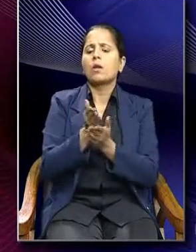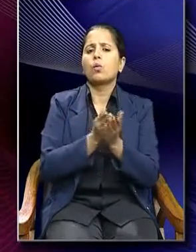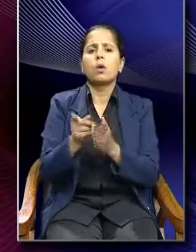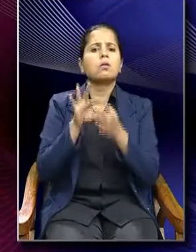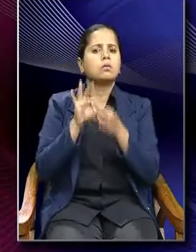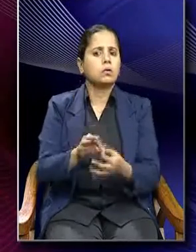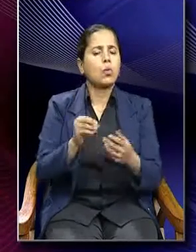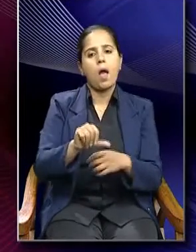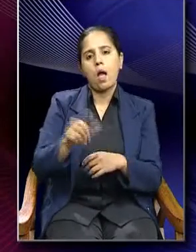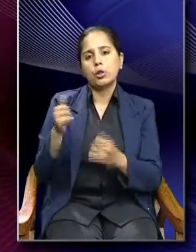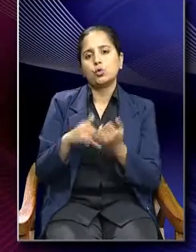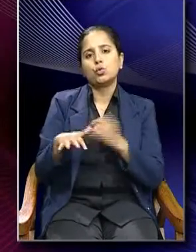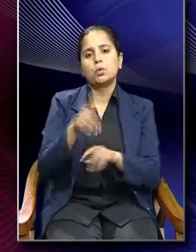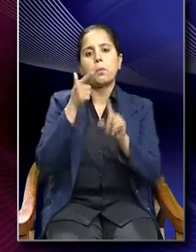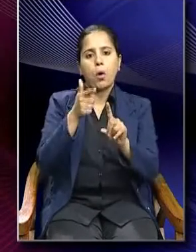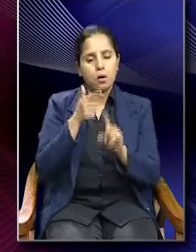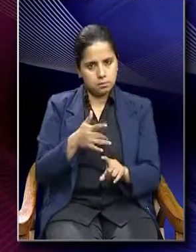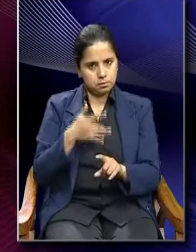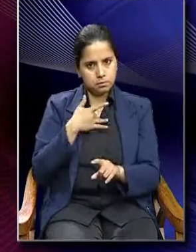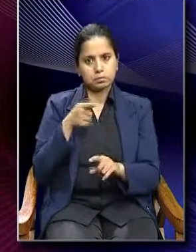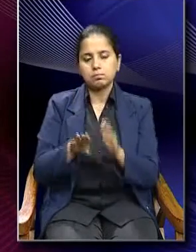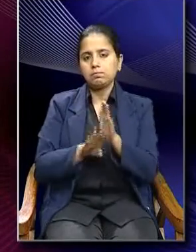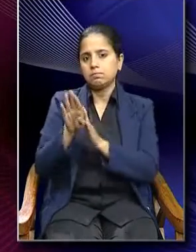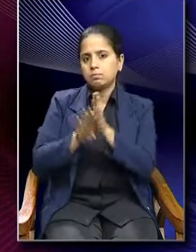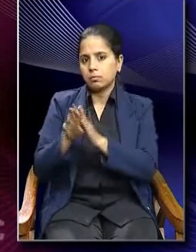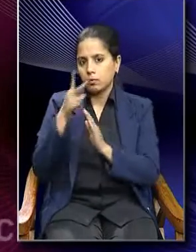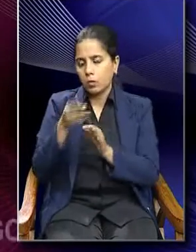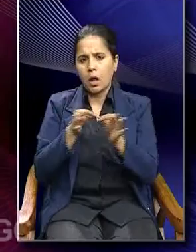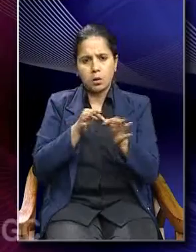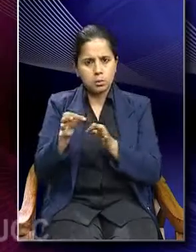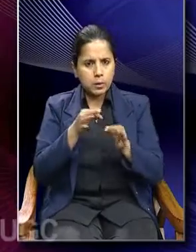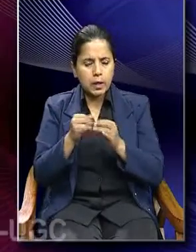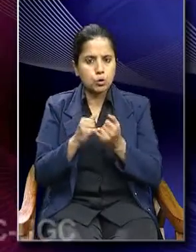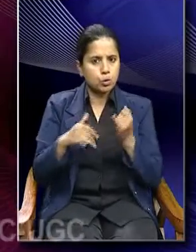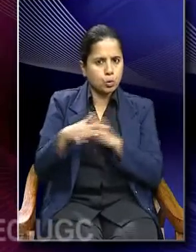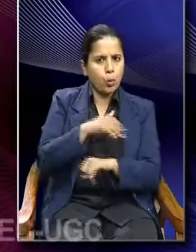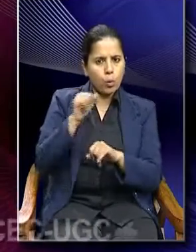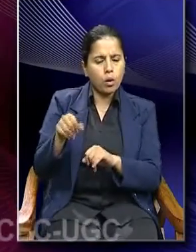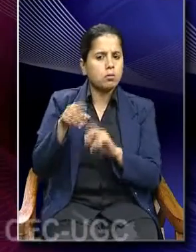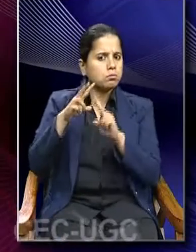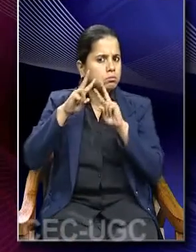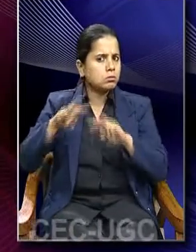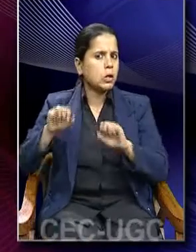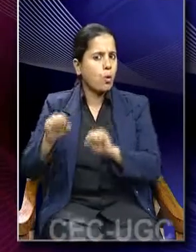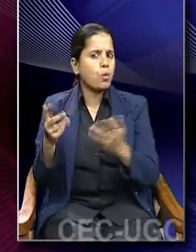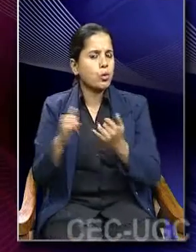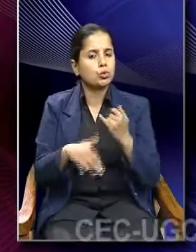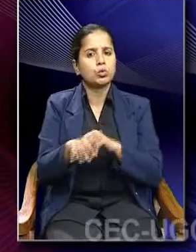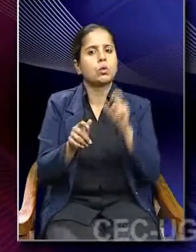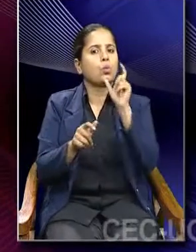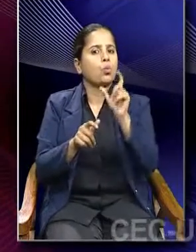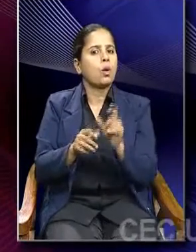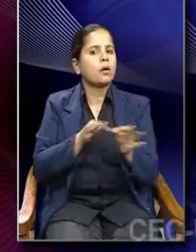to other social feature, and developed explanation of society in social terms. As